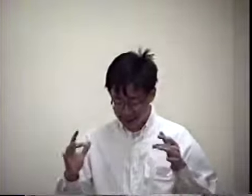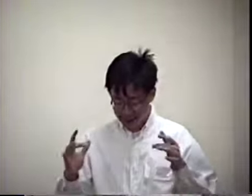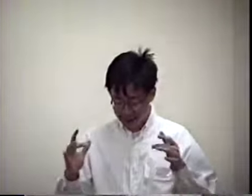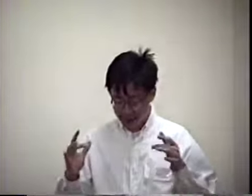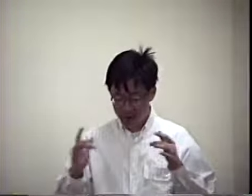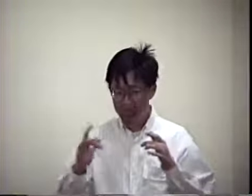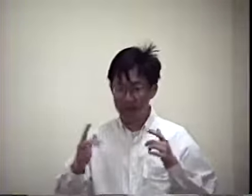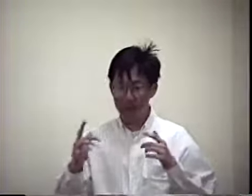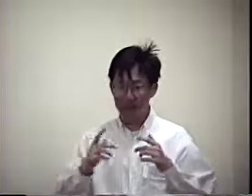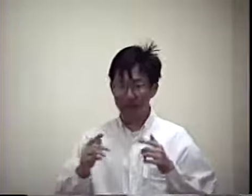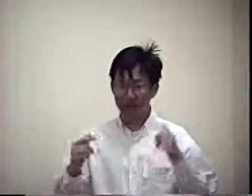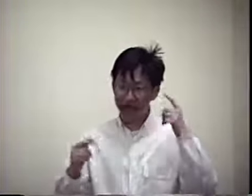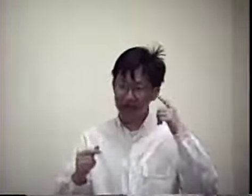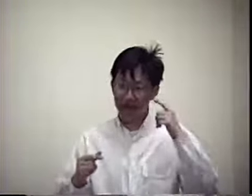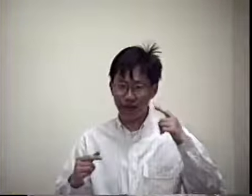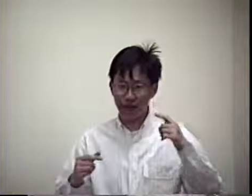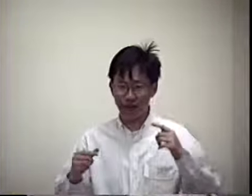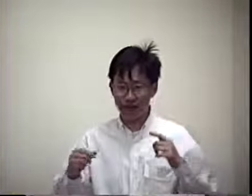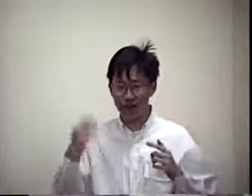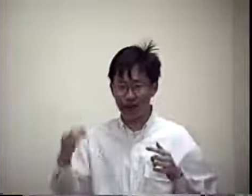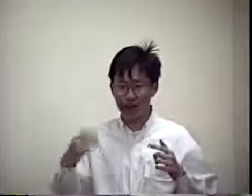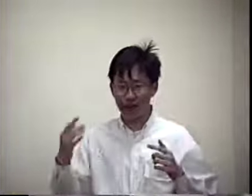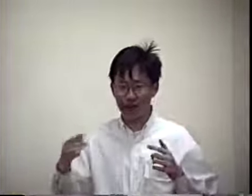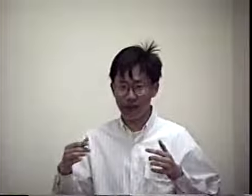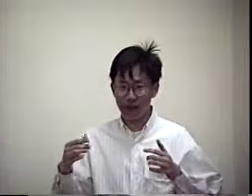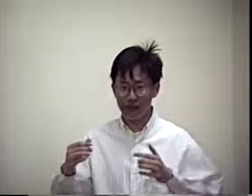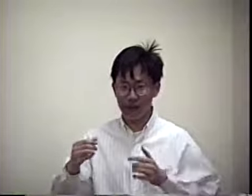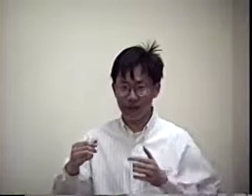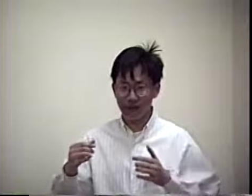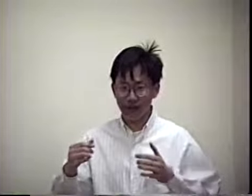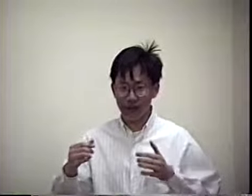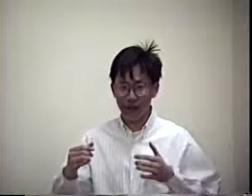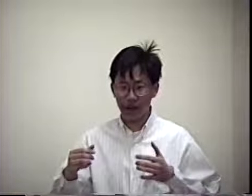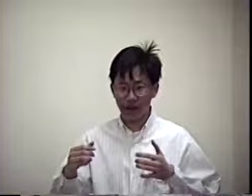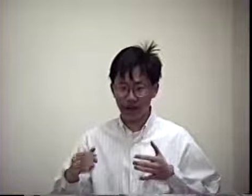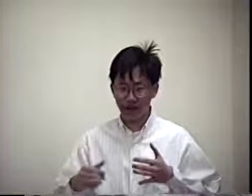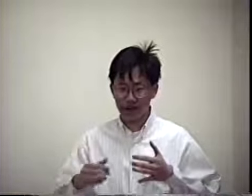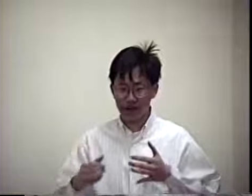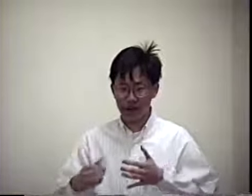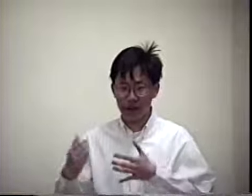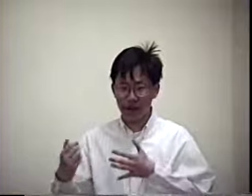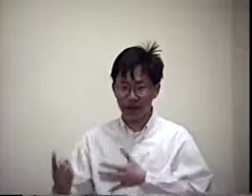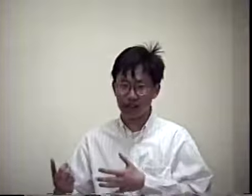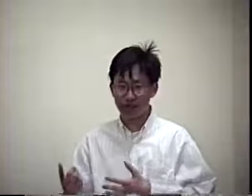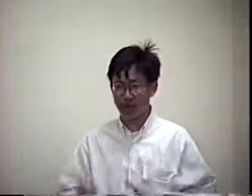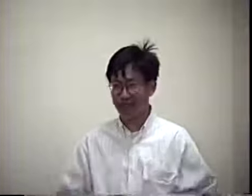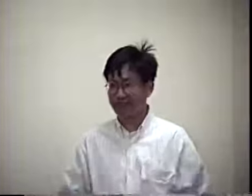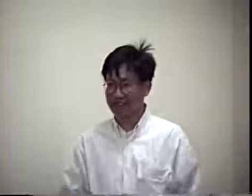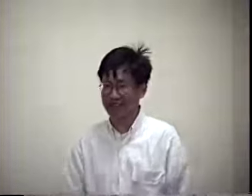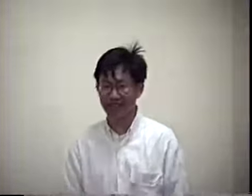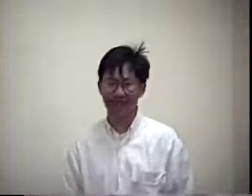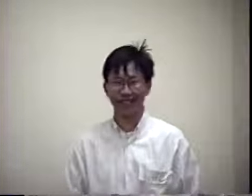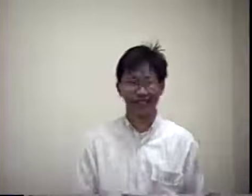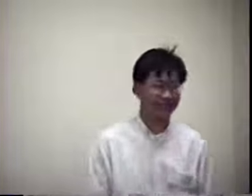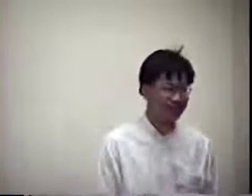to stimulate myself to think and how in others' culture.